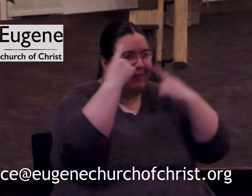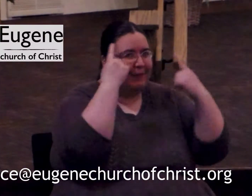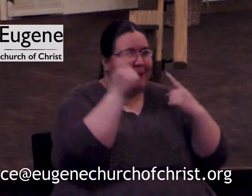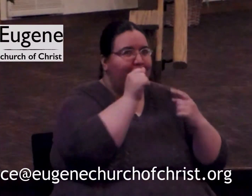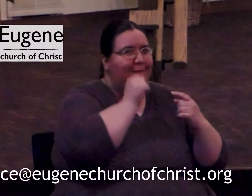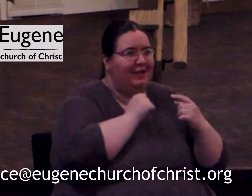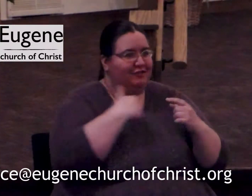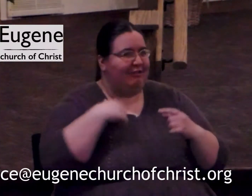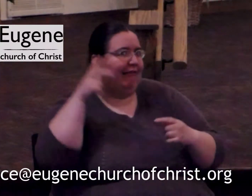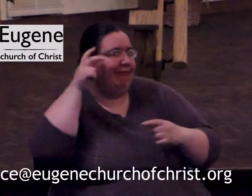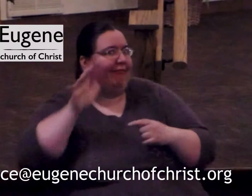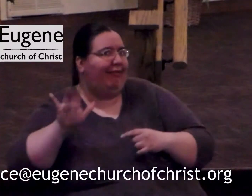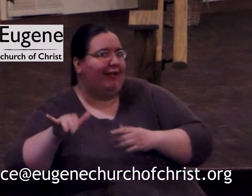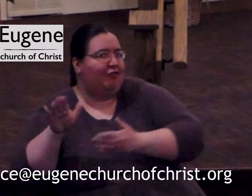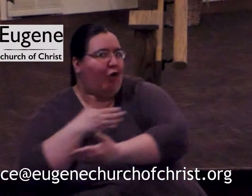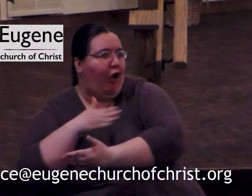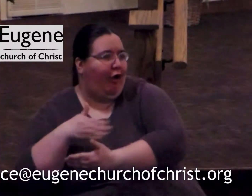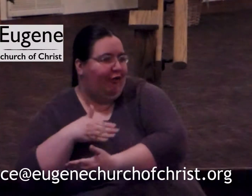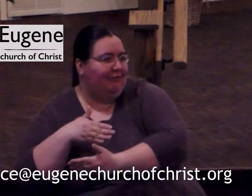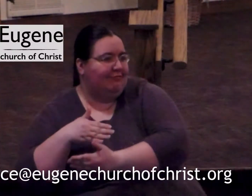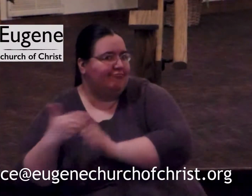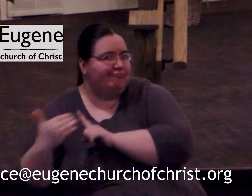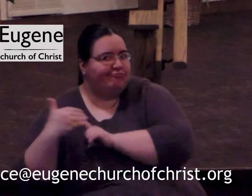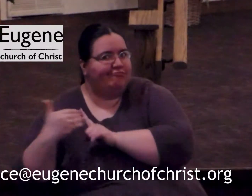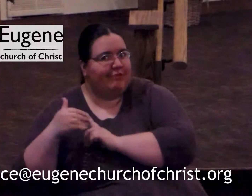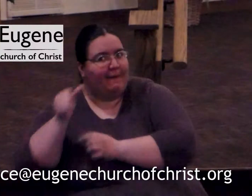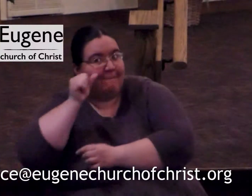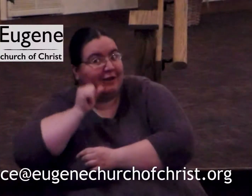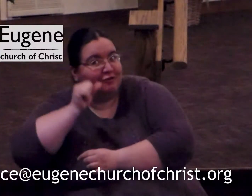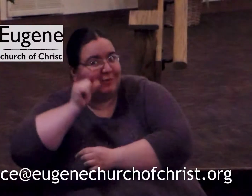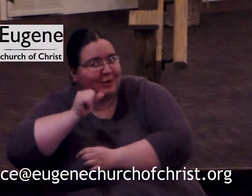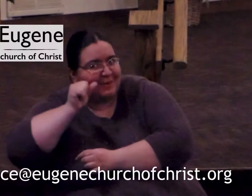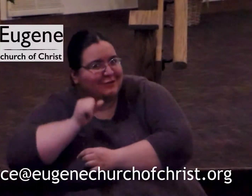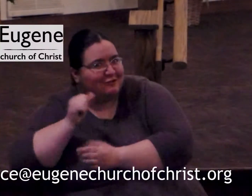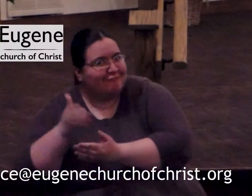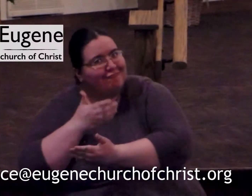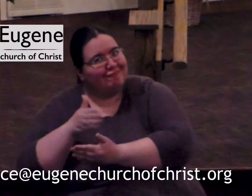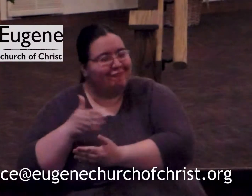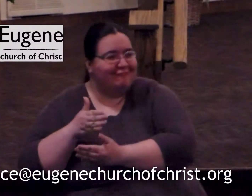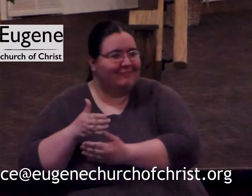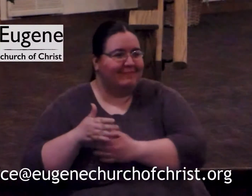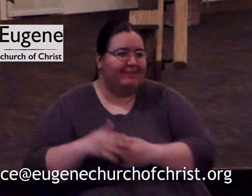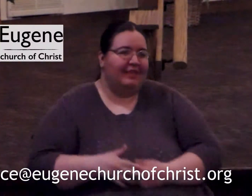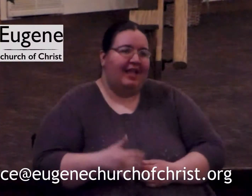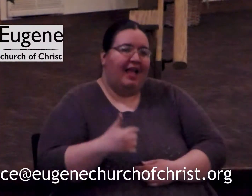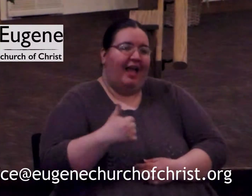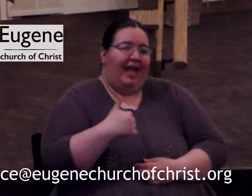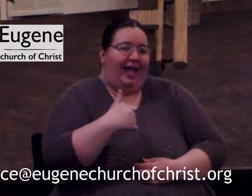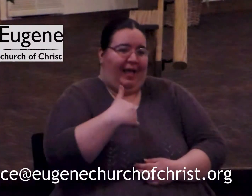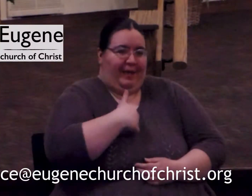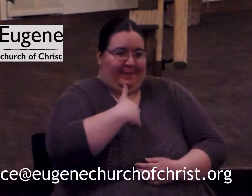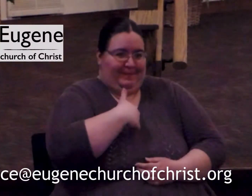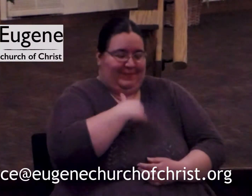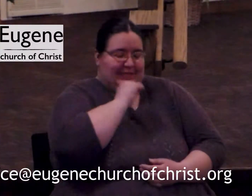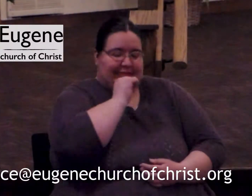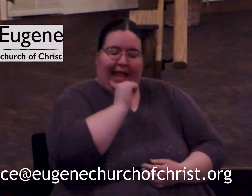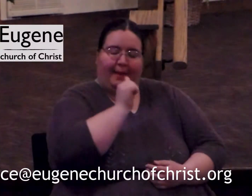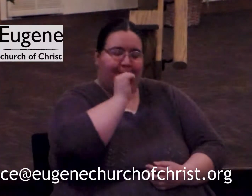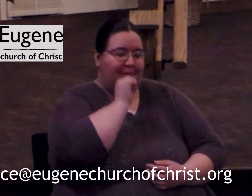fact that I have to be reminded constantly to be a patient person, because I'm not. And if you would have